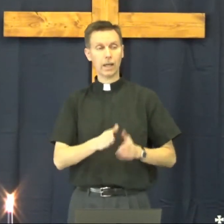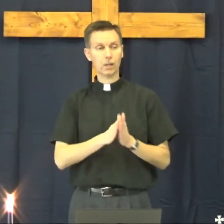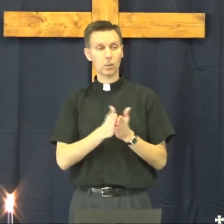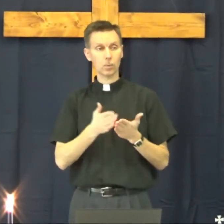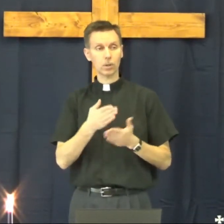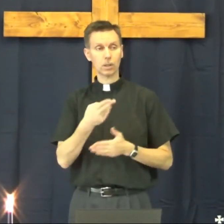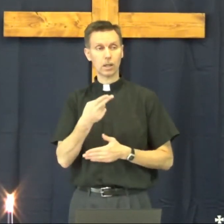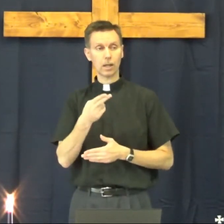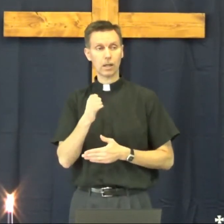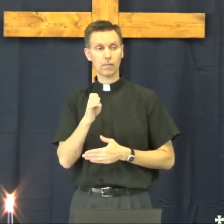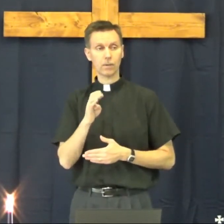the book